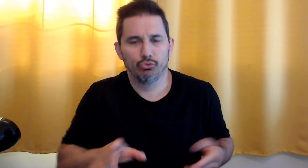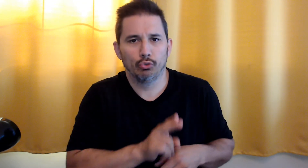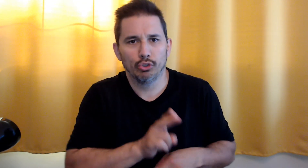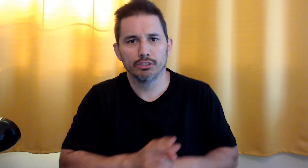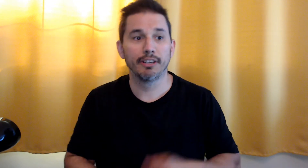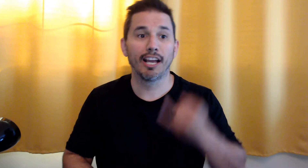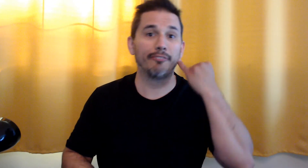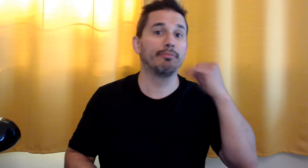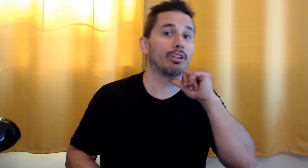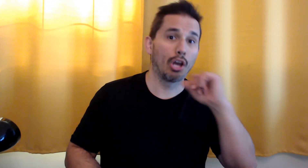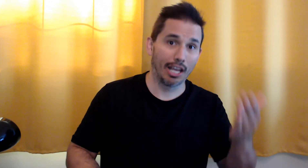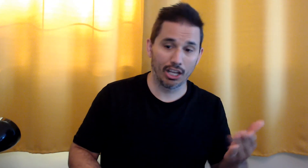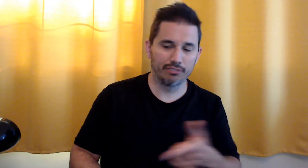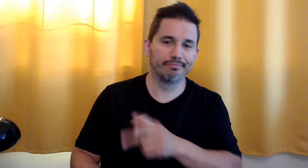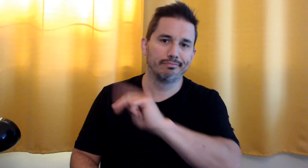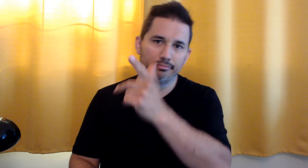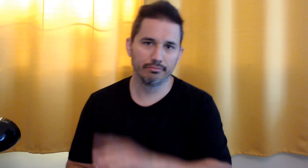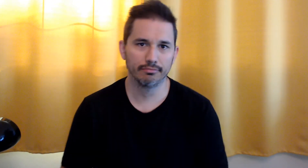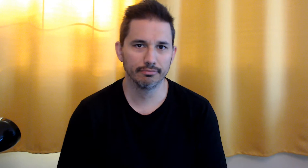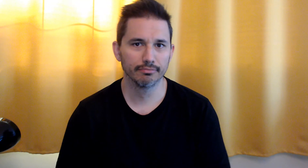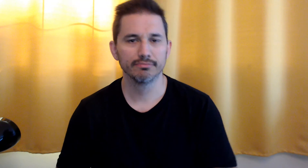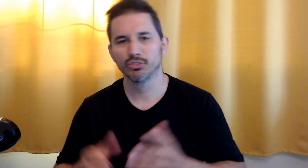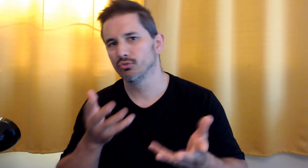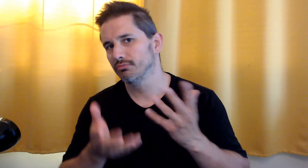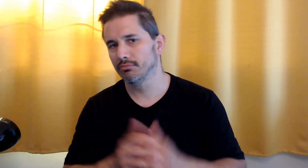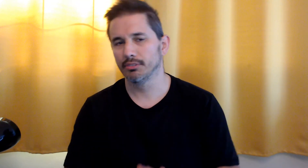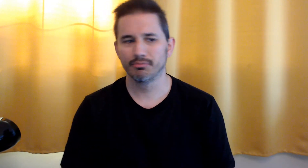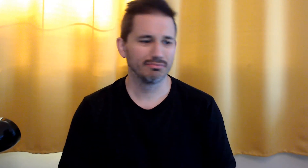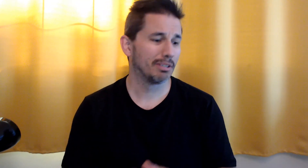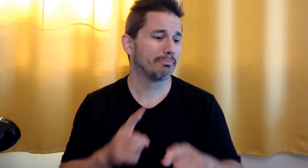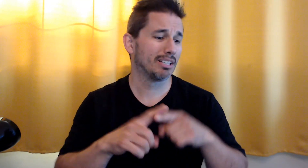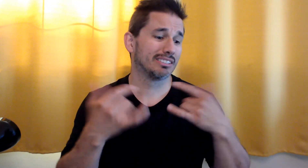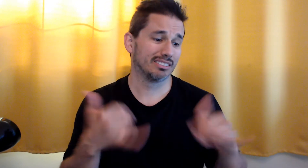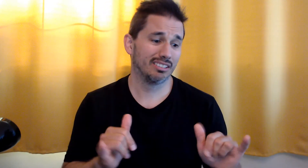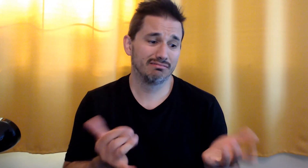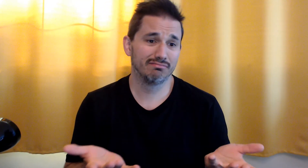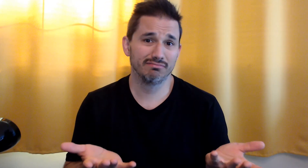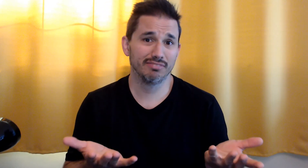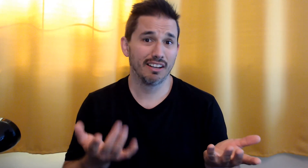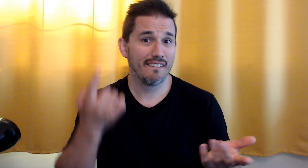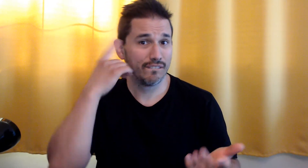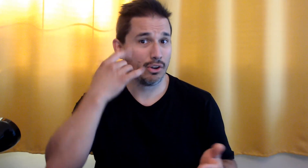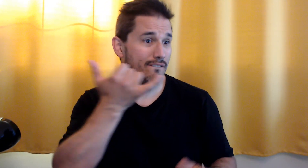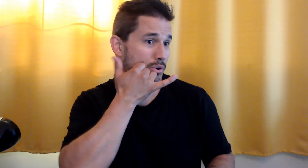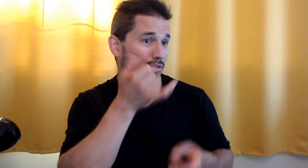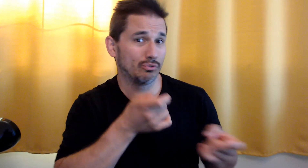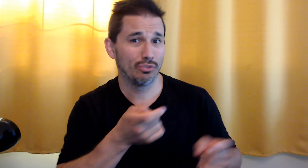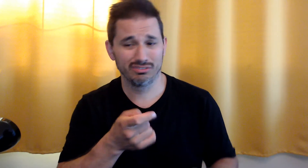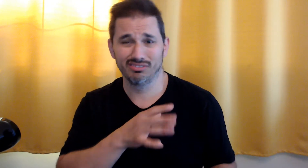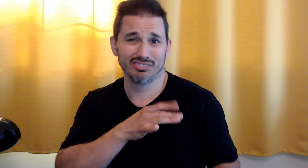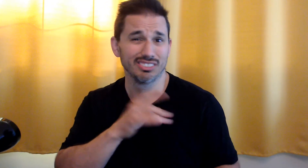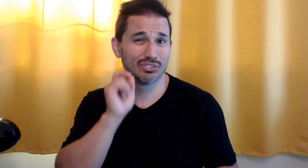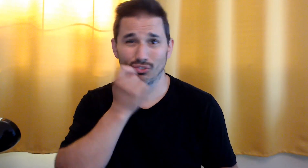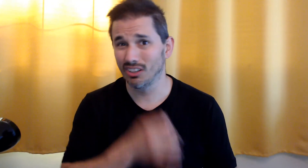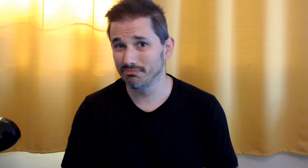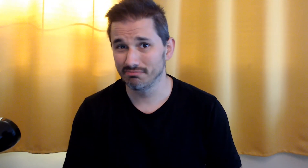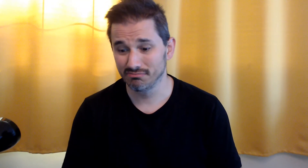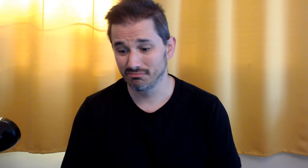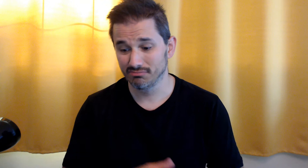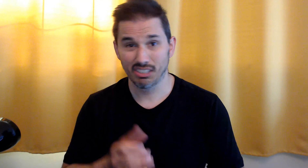use because you usually have your phone on you. However, if you're away from a button that is set up in your home, it wouldn't work.